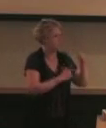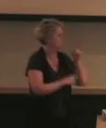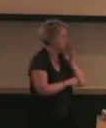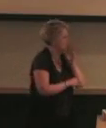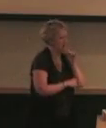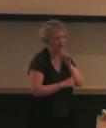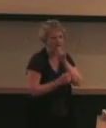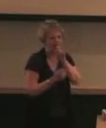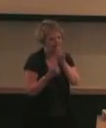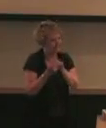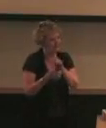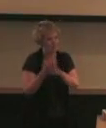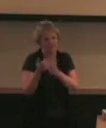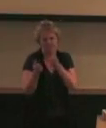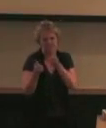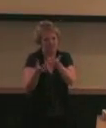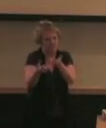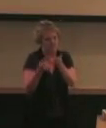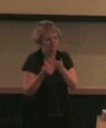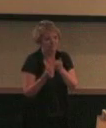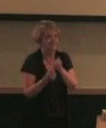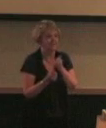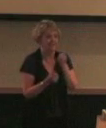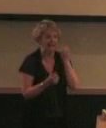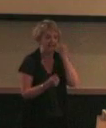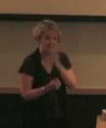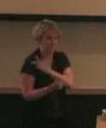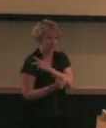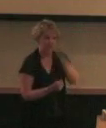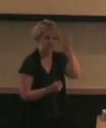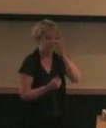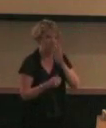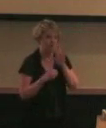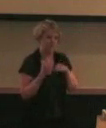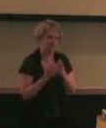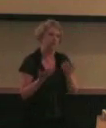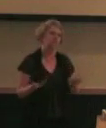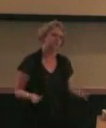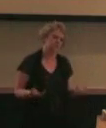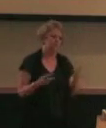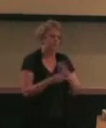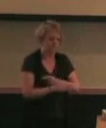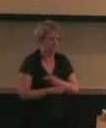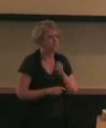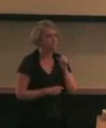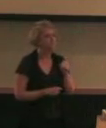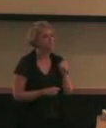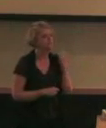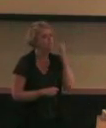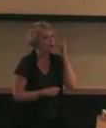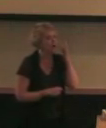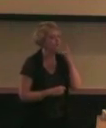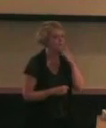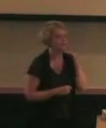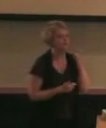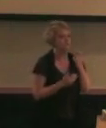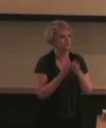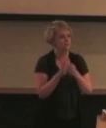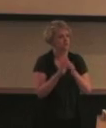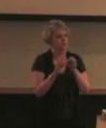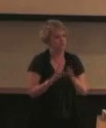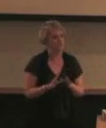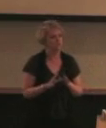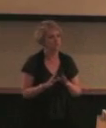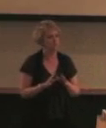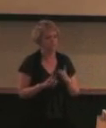that. Specifically, if the patient has no idea what you're talking about. Why is this the case? Well, sometimes it's because interpreters also